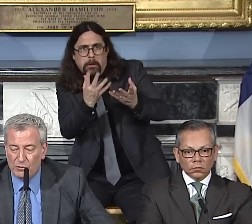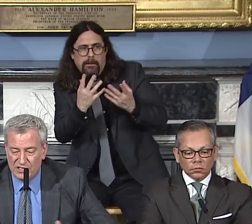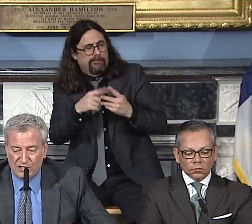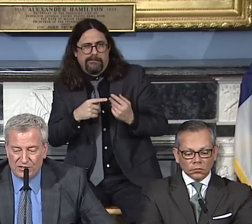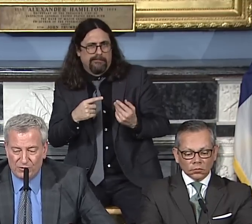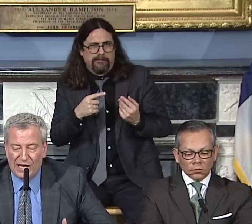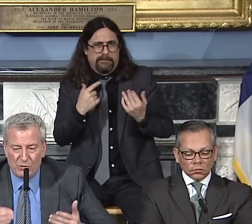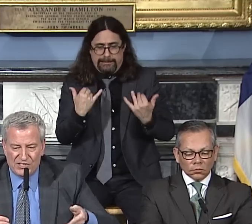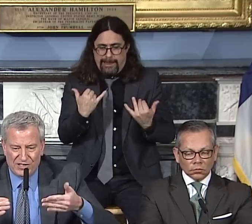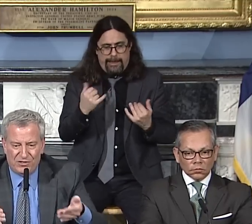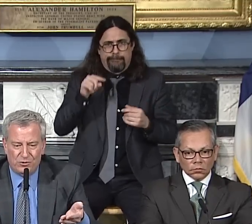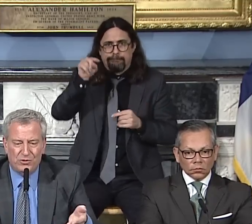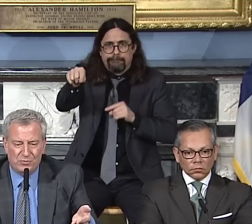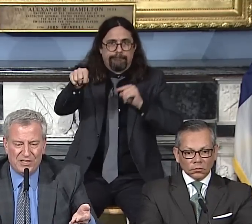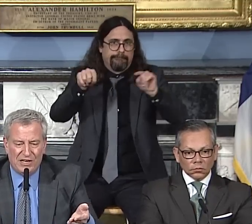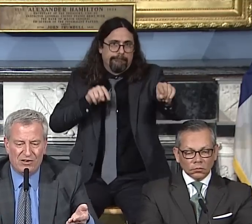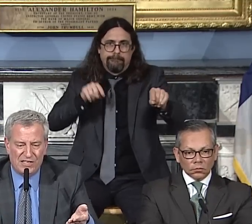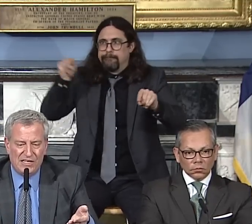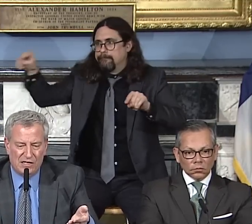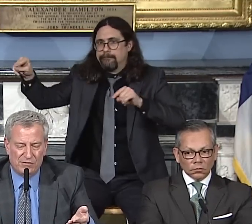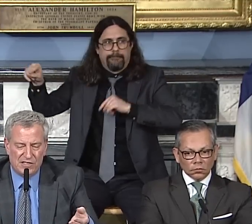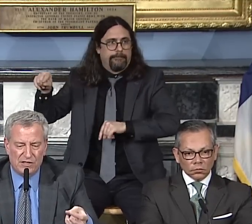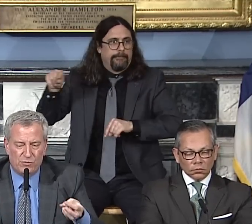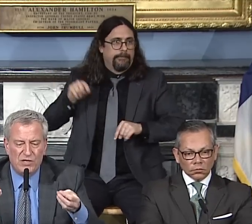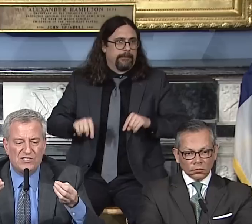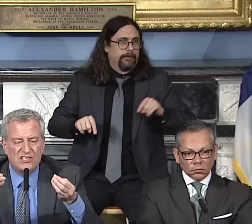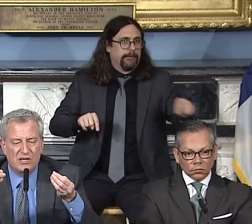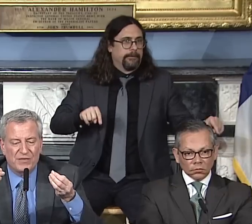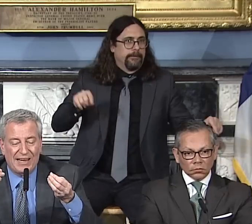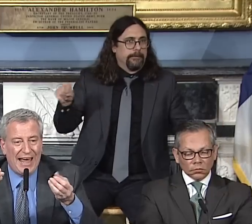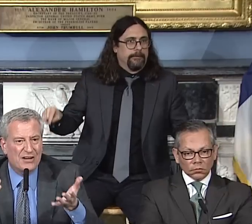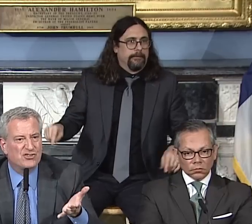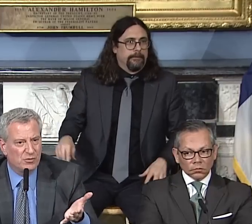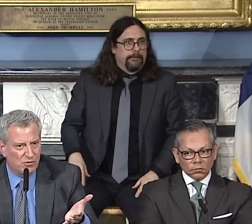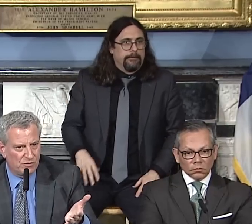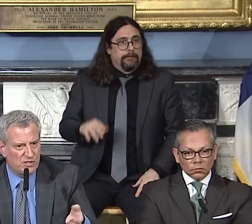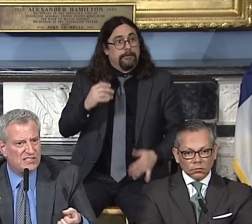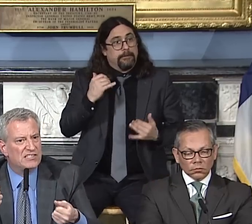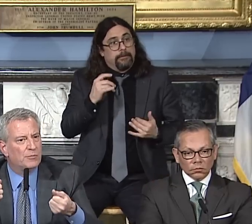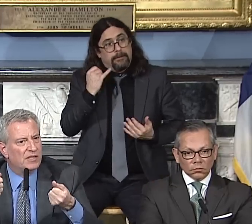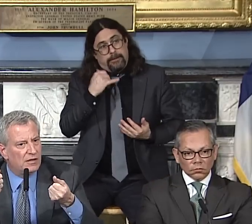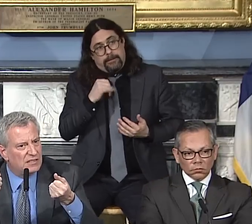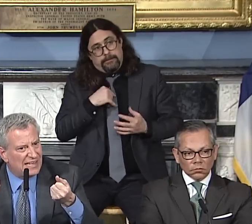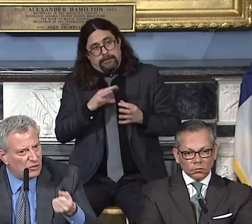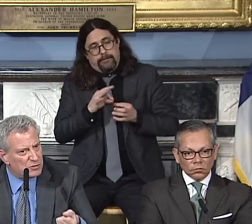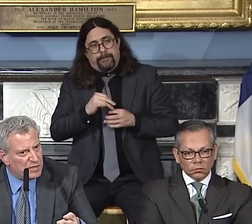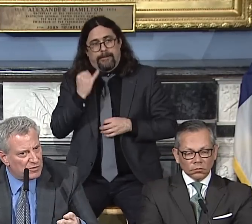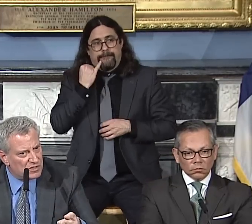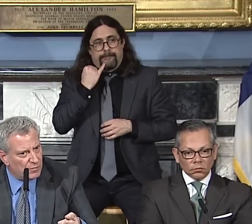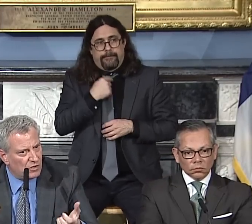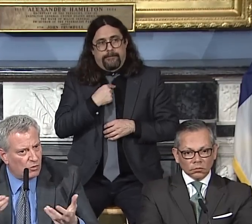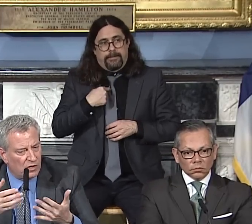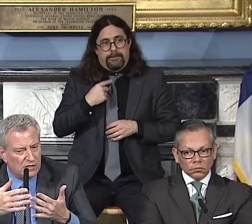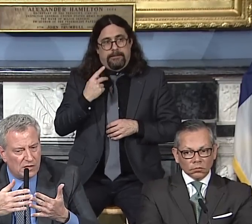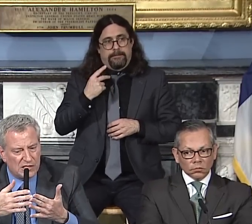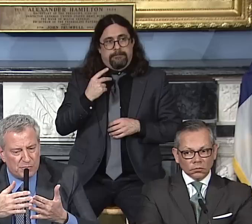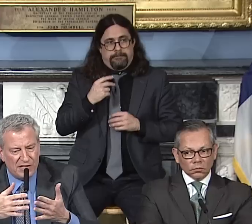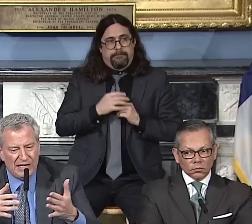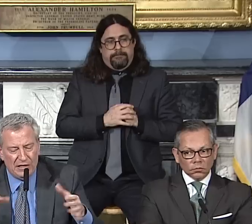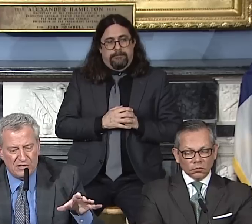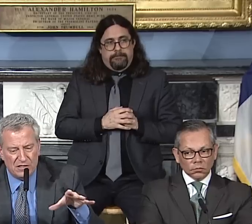what I would say to you, you can be guaranteed of, is if we see something actionable, if we see something that tells people something or